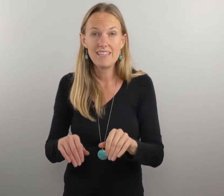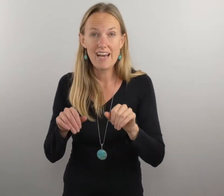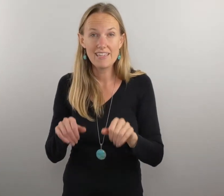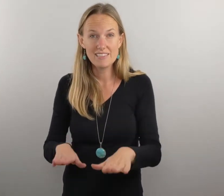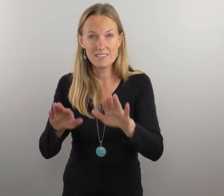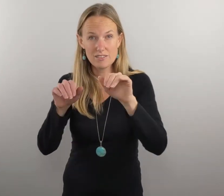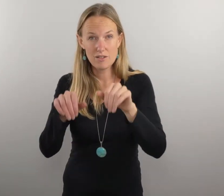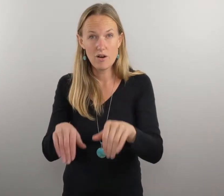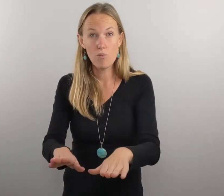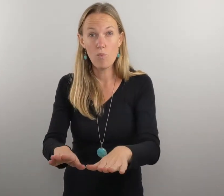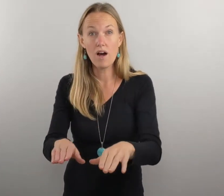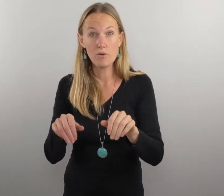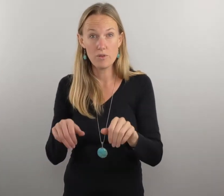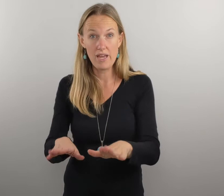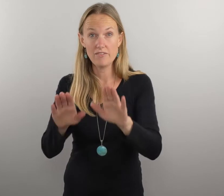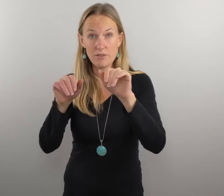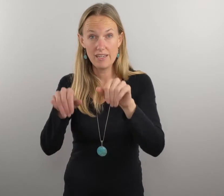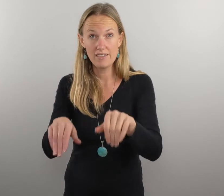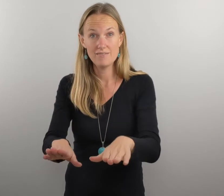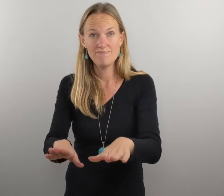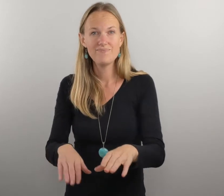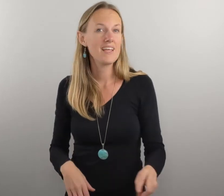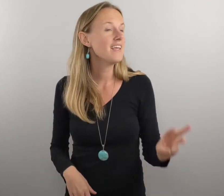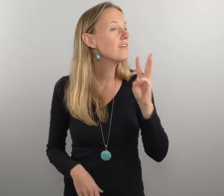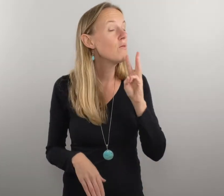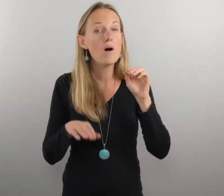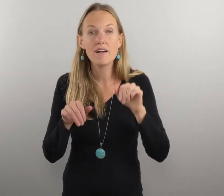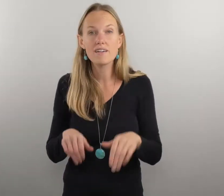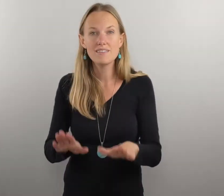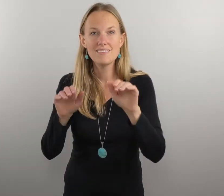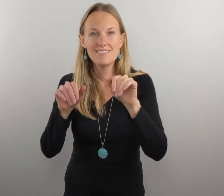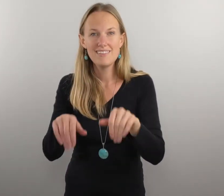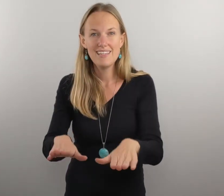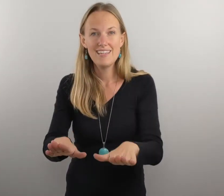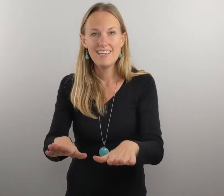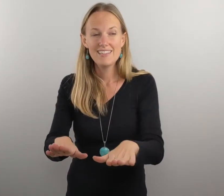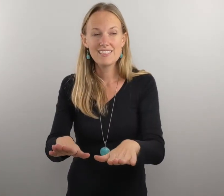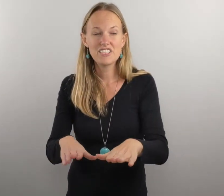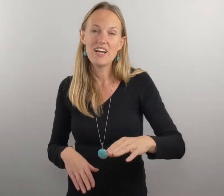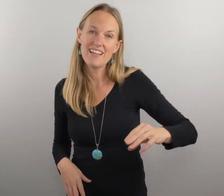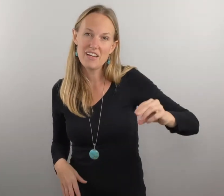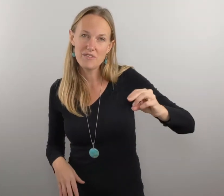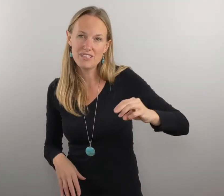that, because it's a water with waves, right? Okay, water. So let's try that line from the